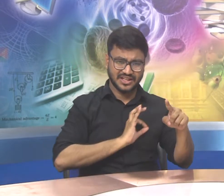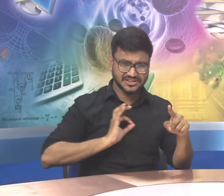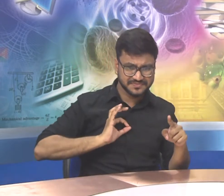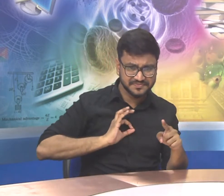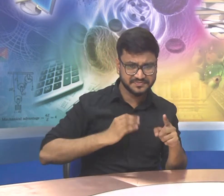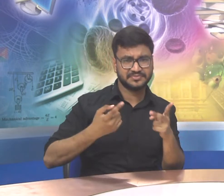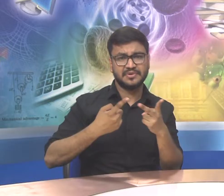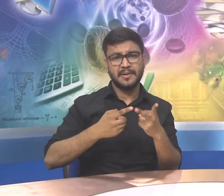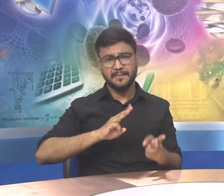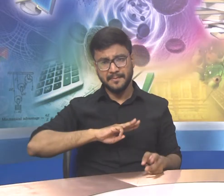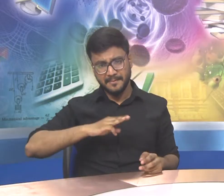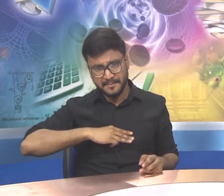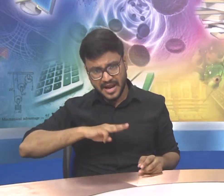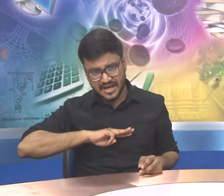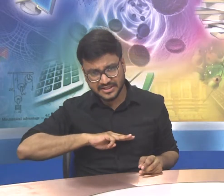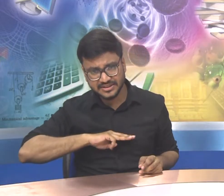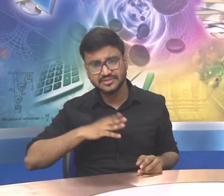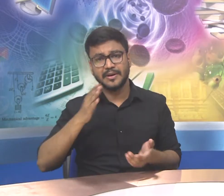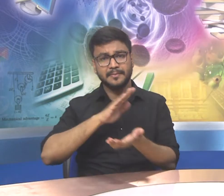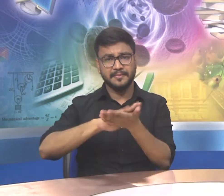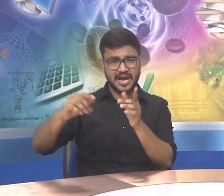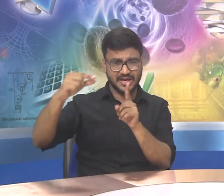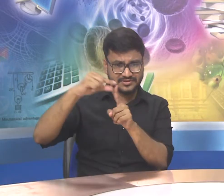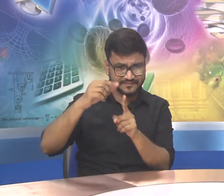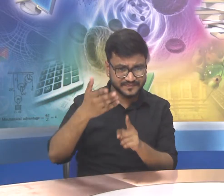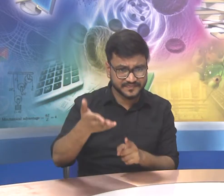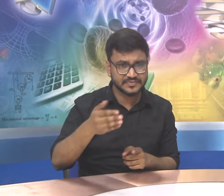There are some of the state